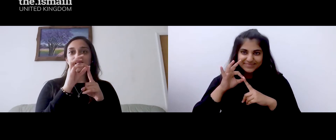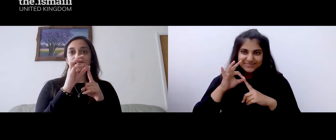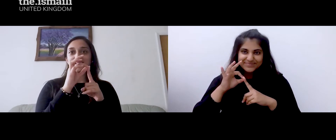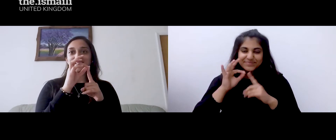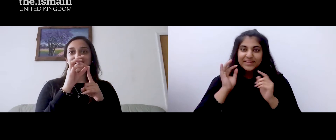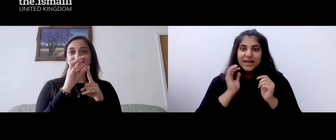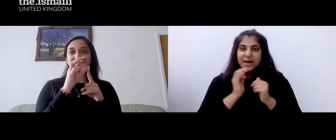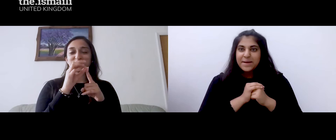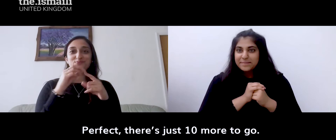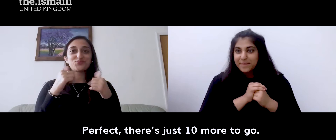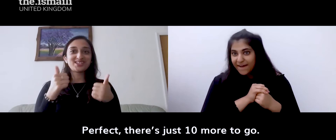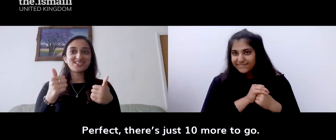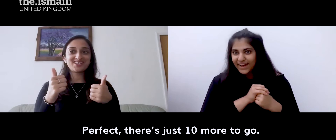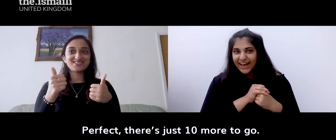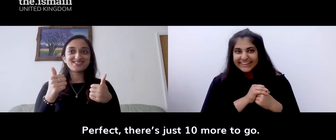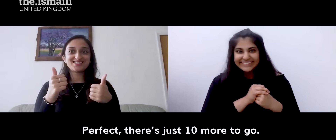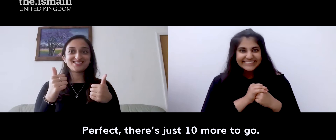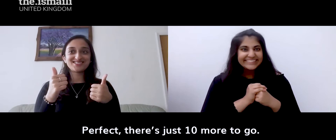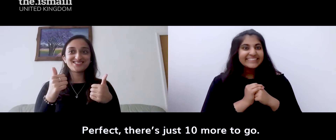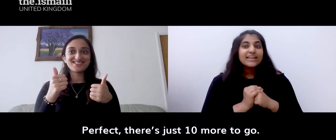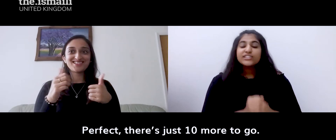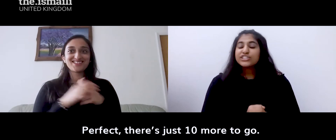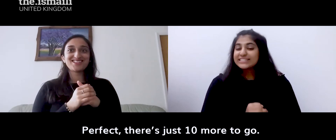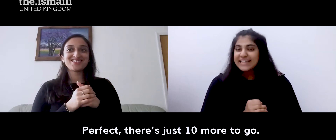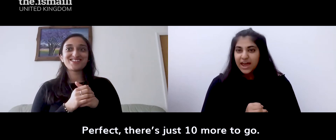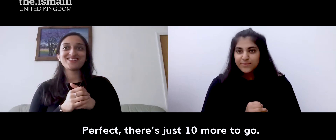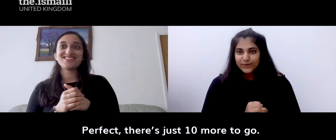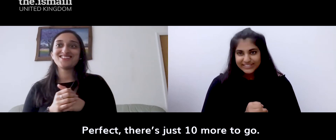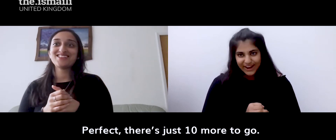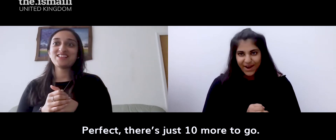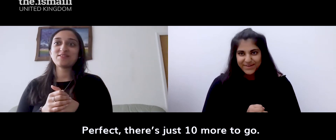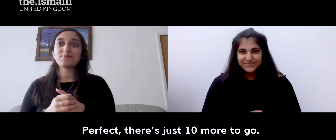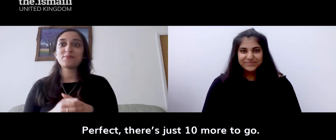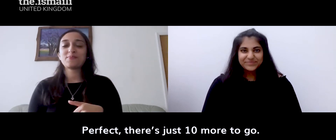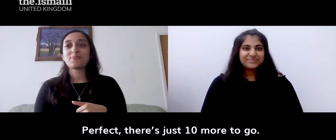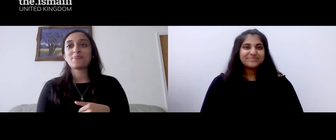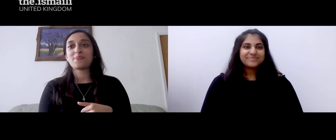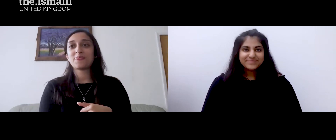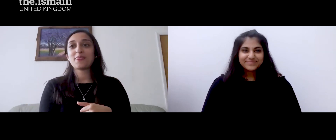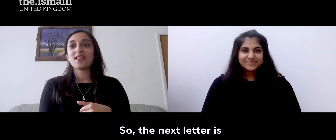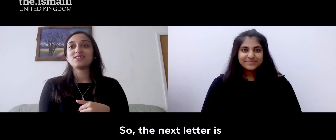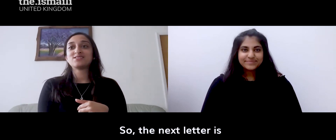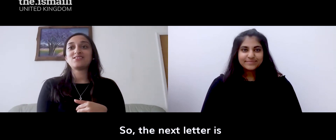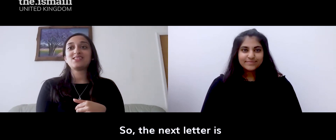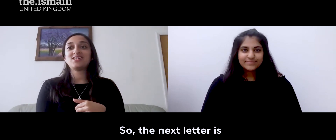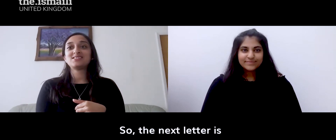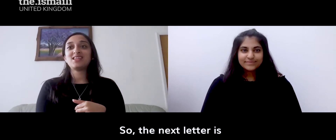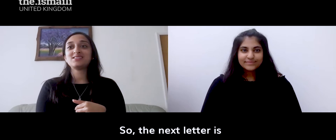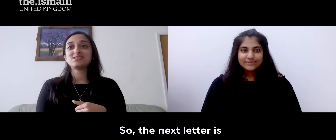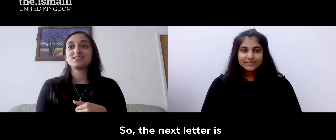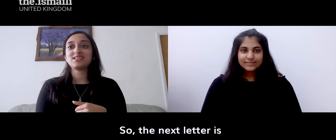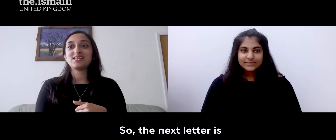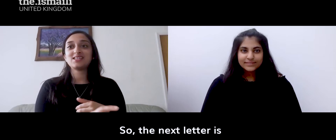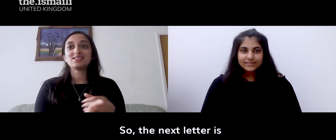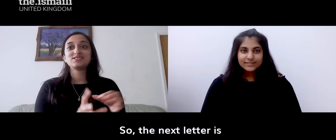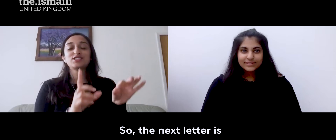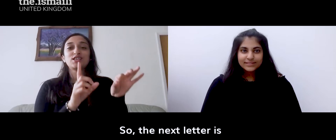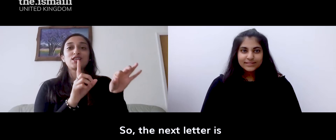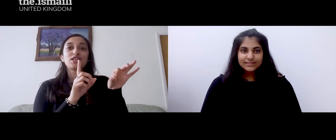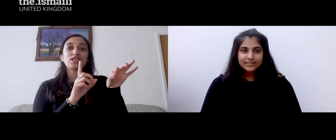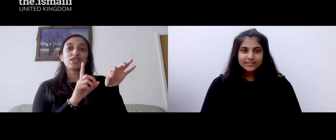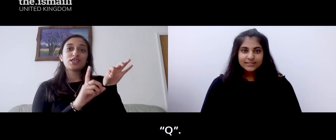P. Good. Just 10 more to go. The next letter